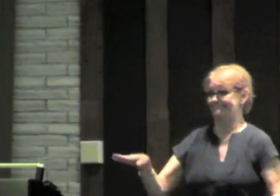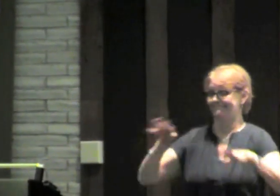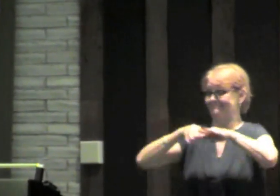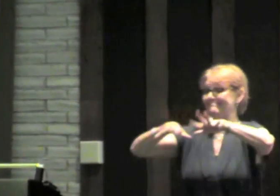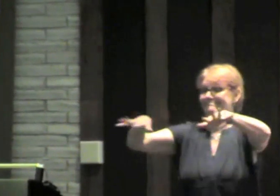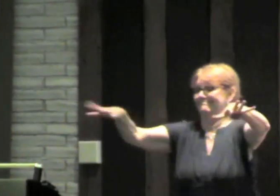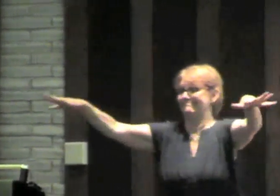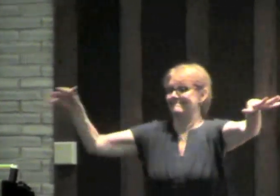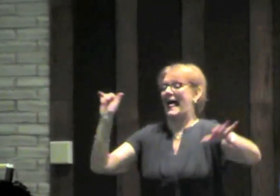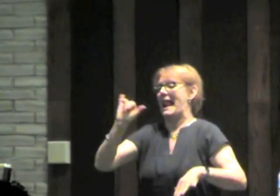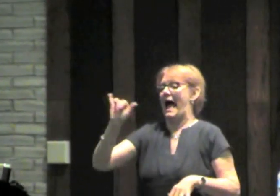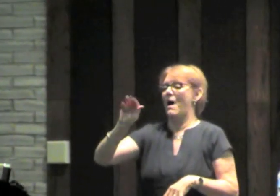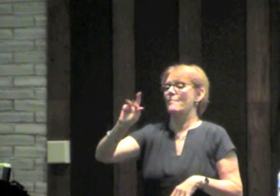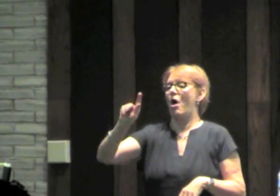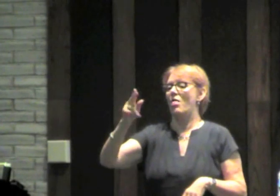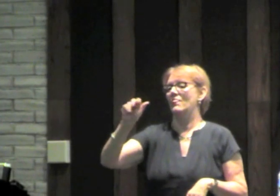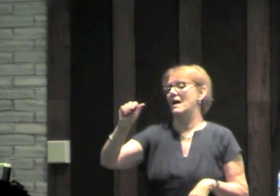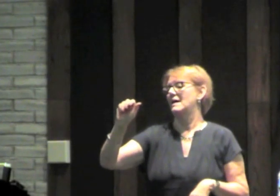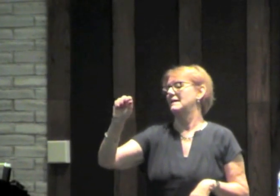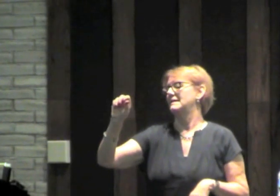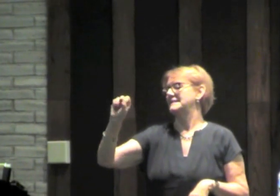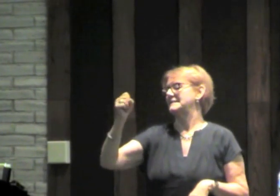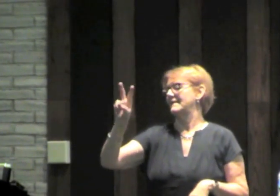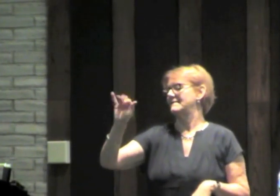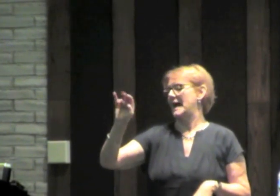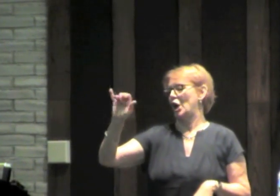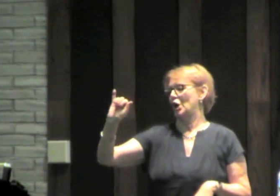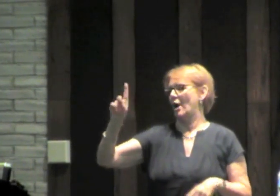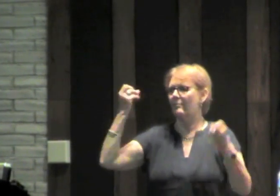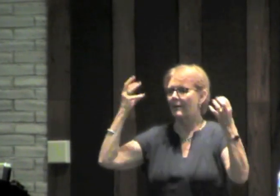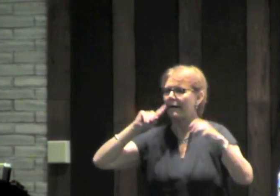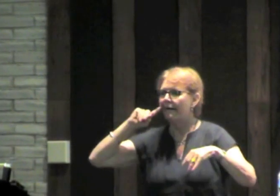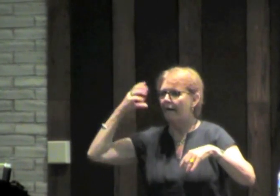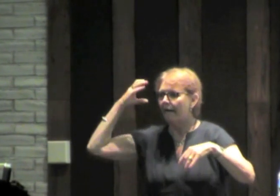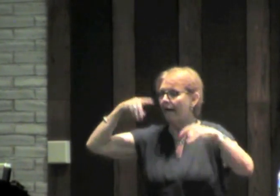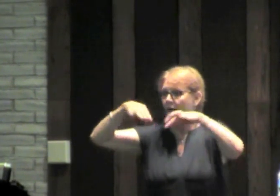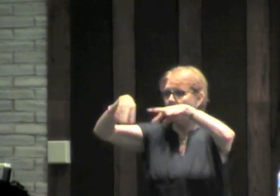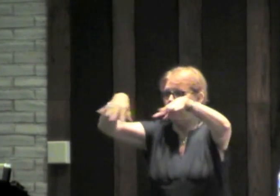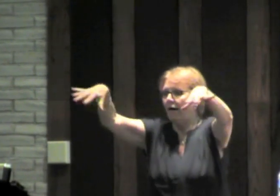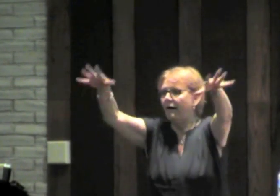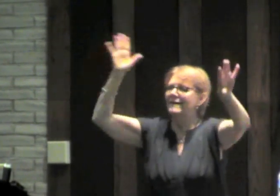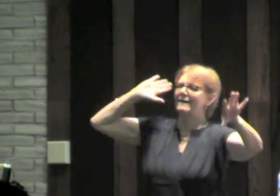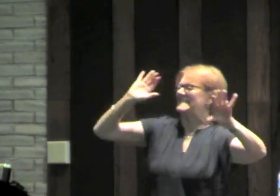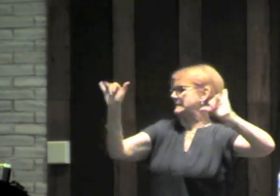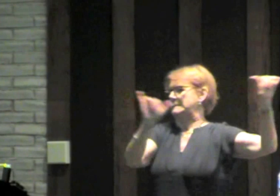And there's one Bedouin family who had lots of deaf children. They were kind of like Martha's Vineyard, so to speak, you know, lots of deaf